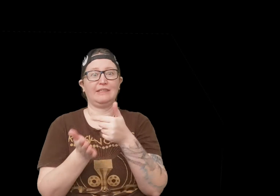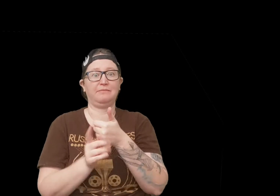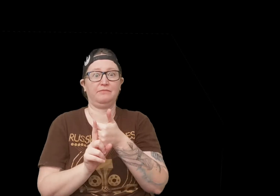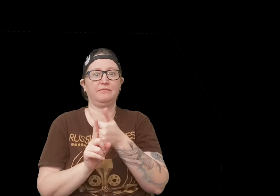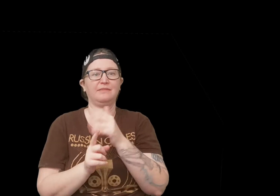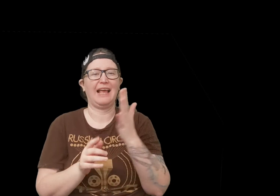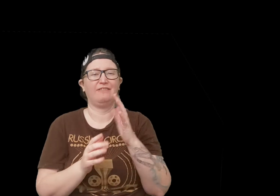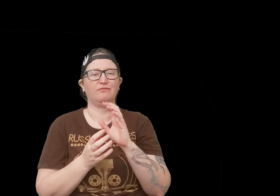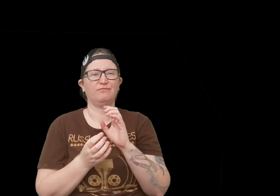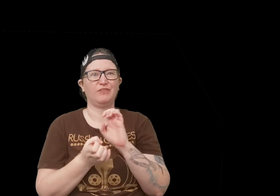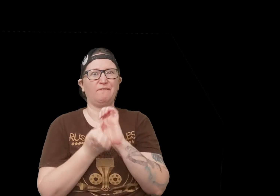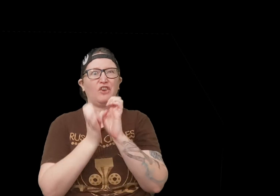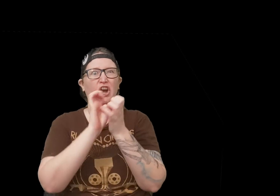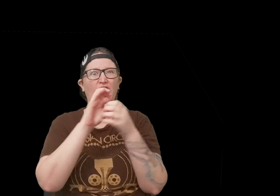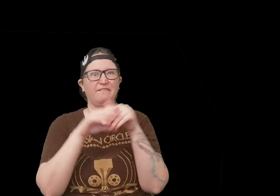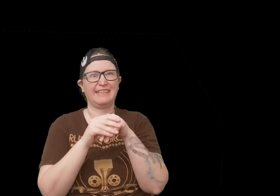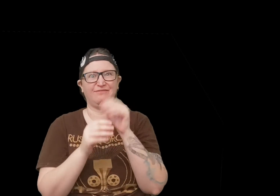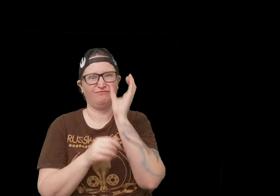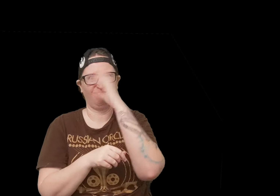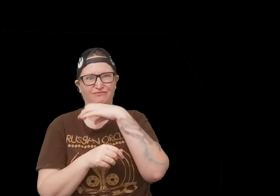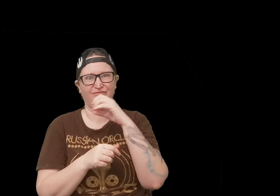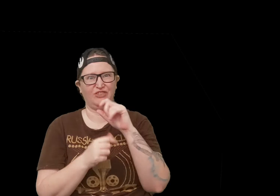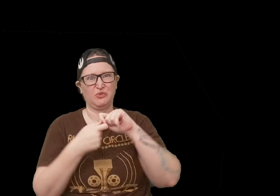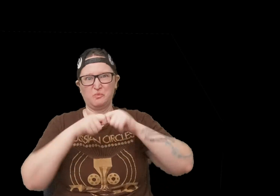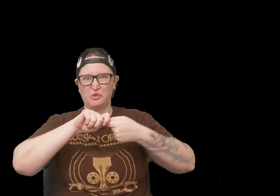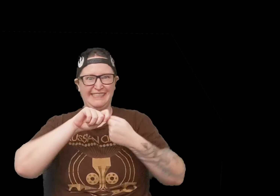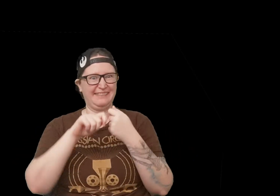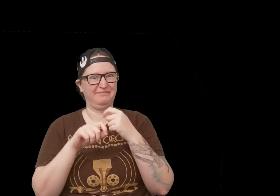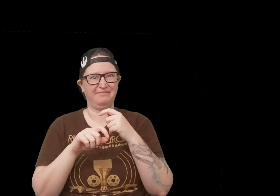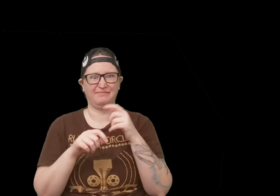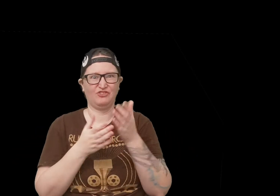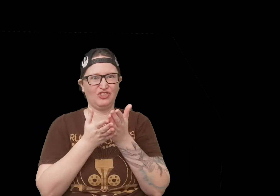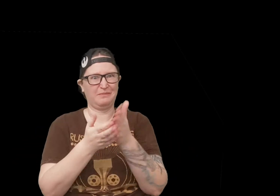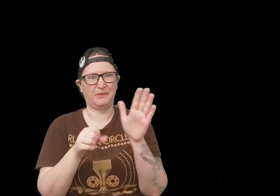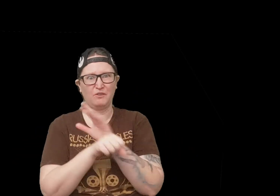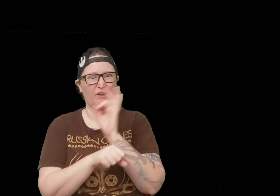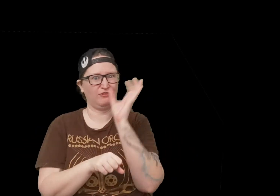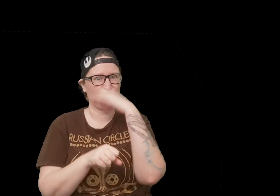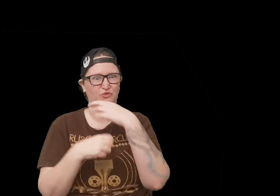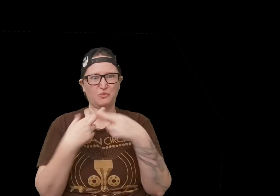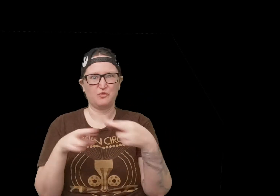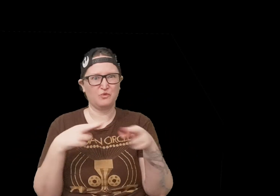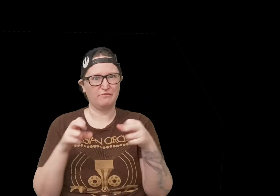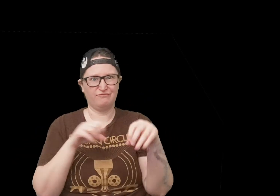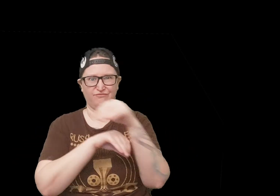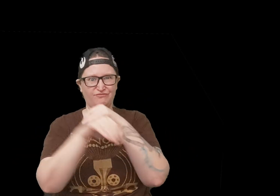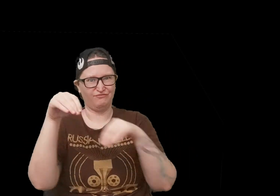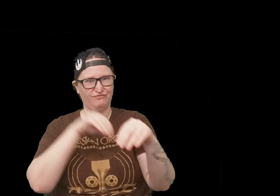And over time, the ship kind of evolves into this strange, twisted, just place full